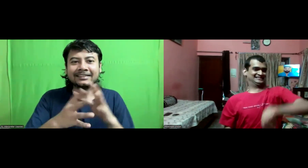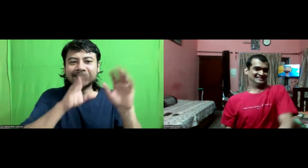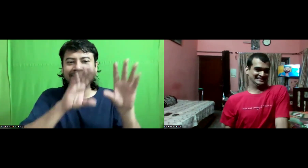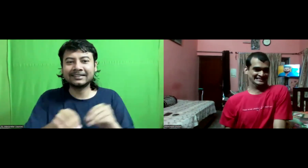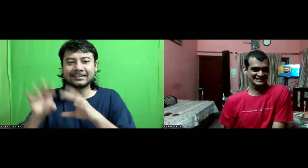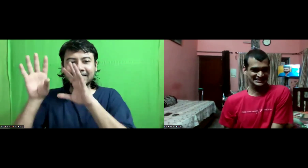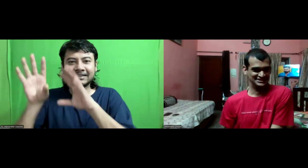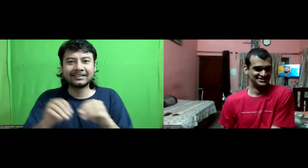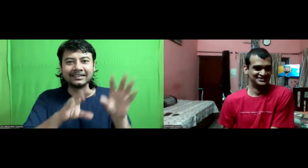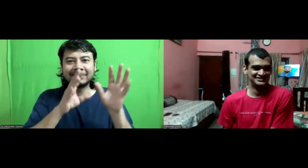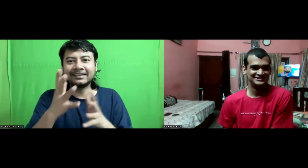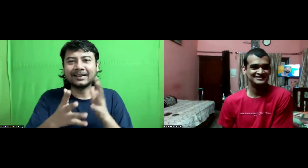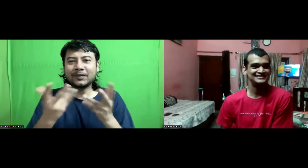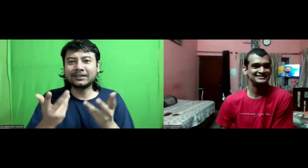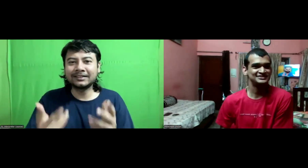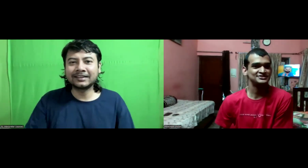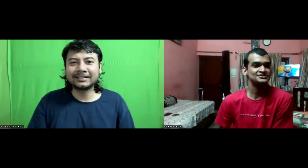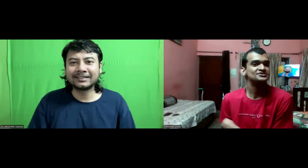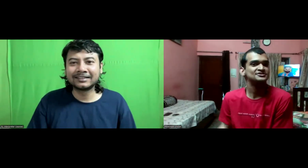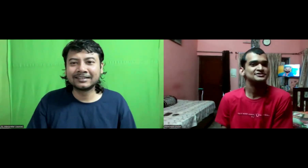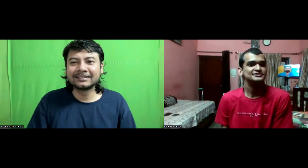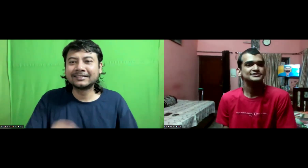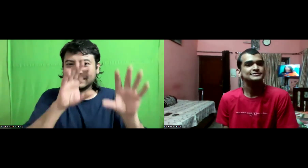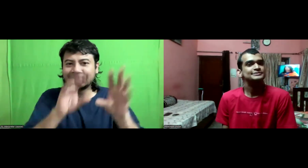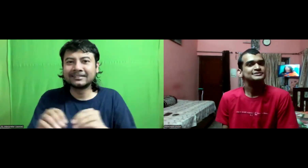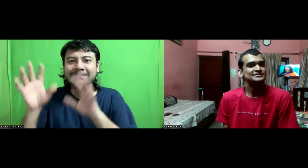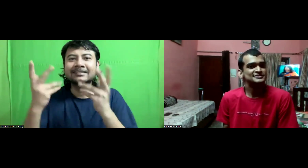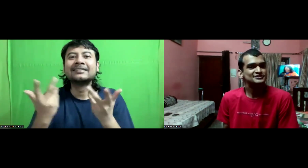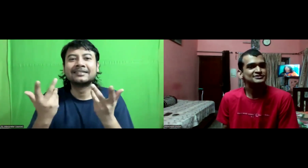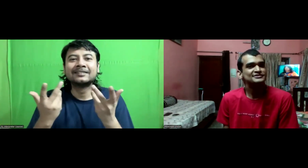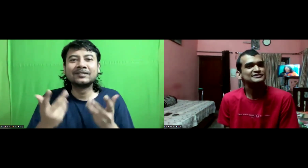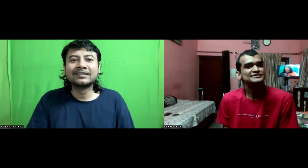This sign, he's saying, this sign, what What is this? sign is this?